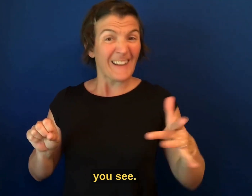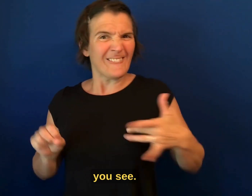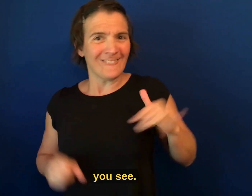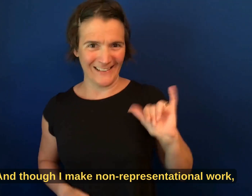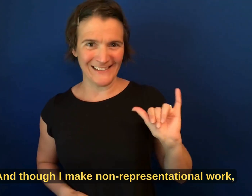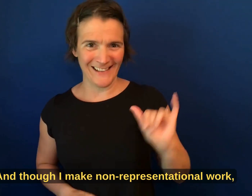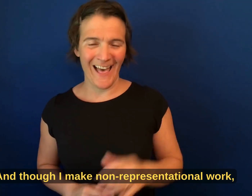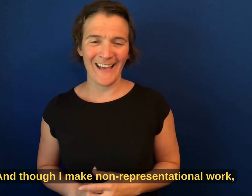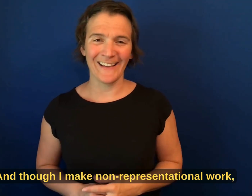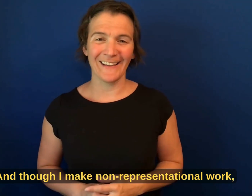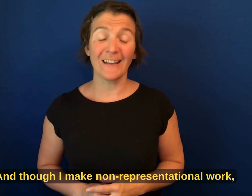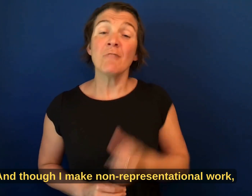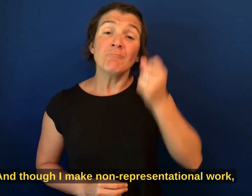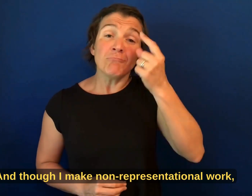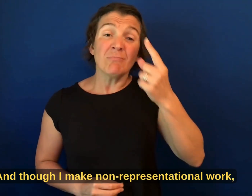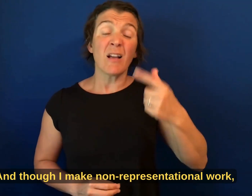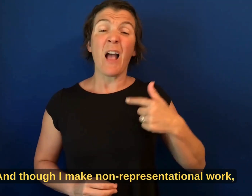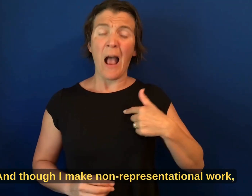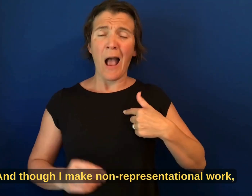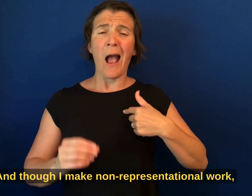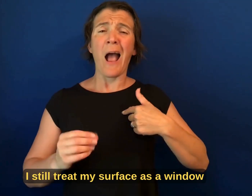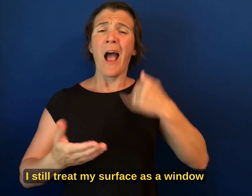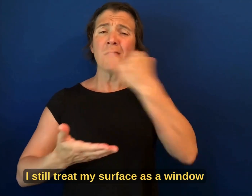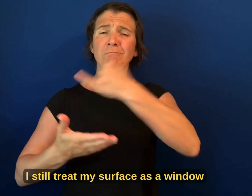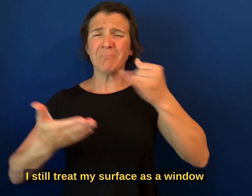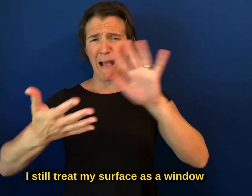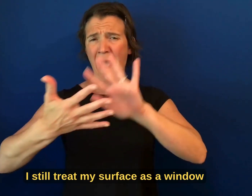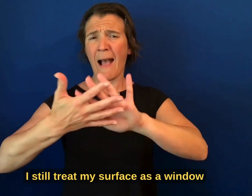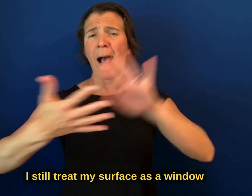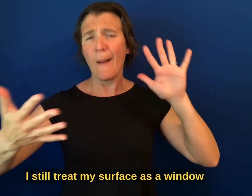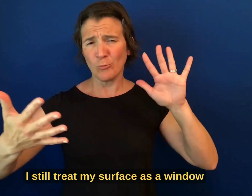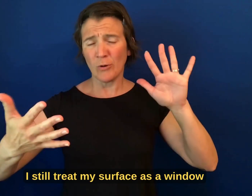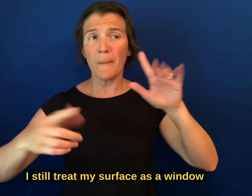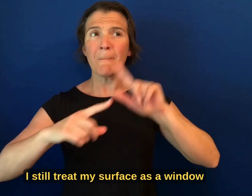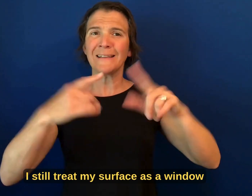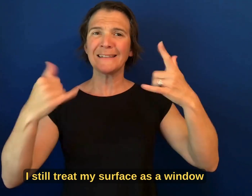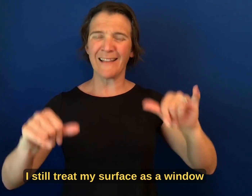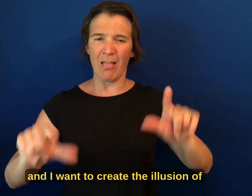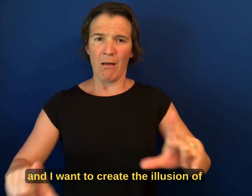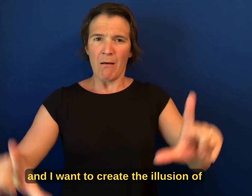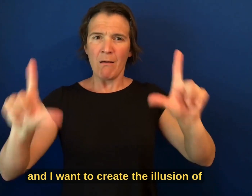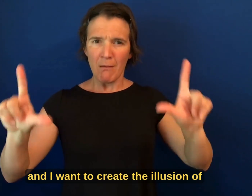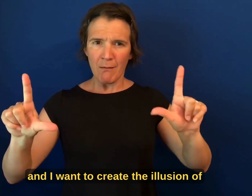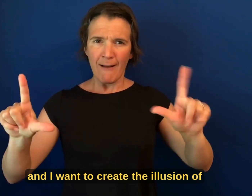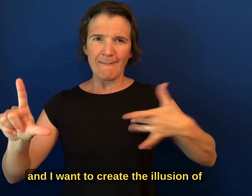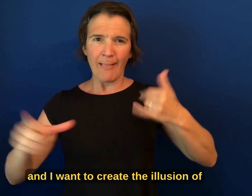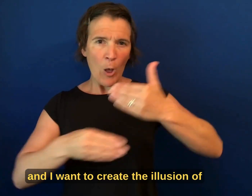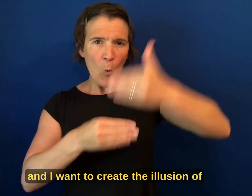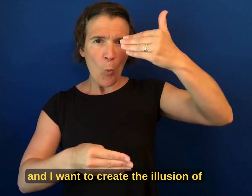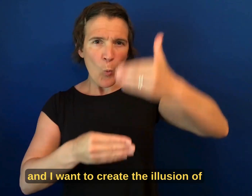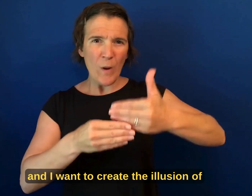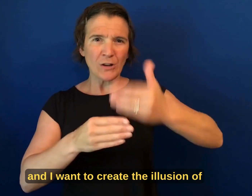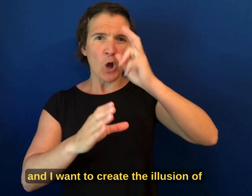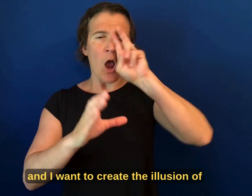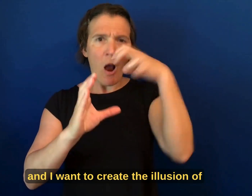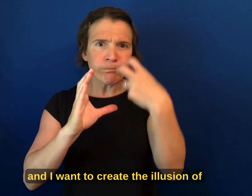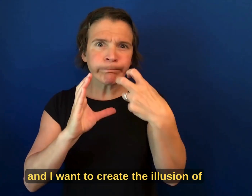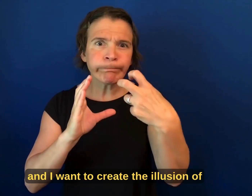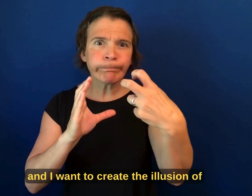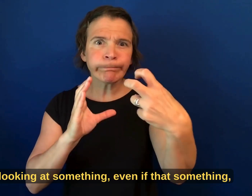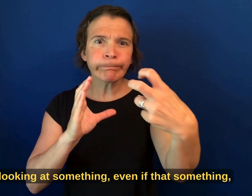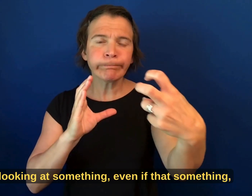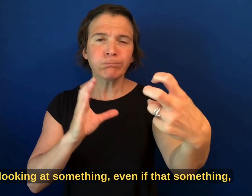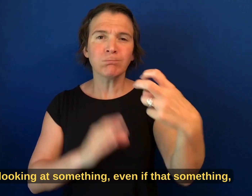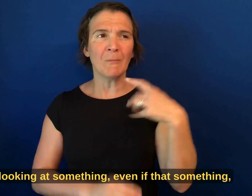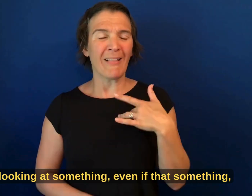see. And though I make non-representational work, I still treat my surface as a window. And I want to create the